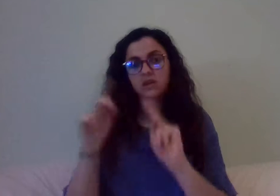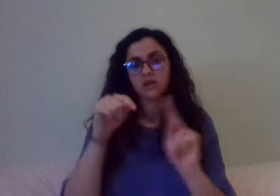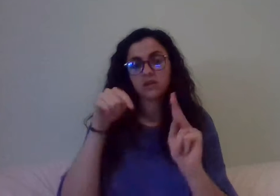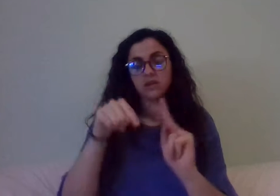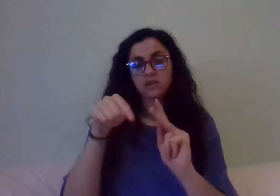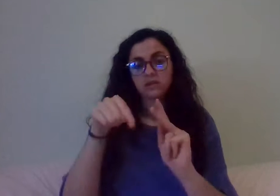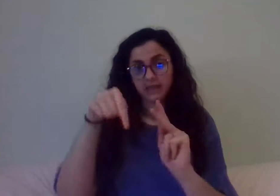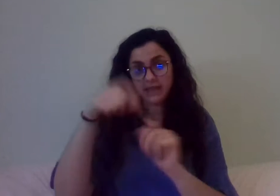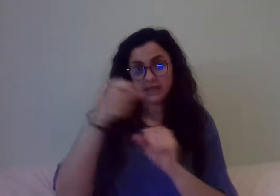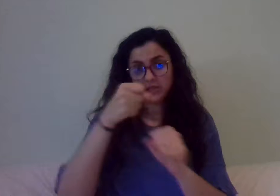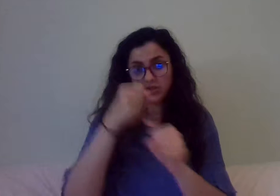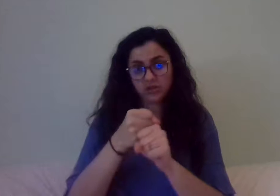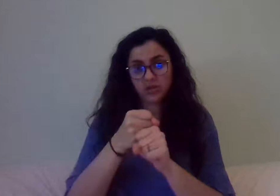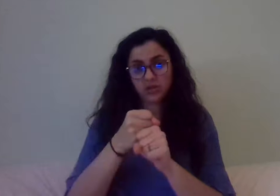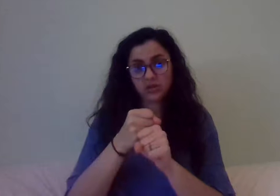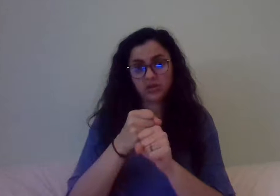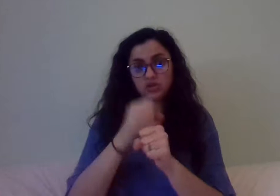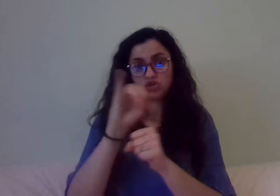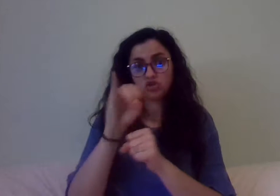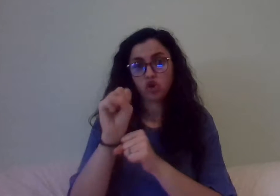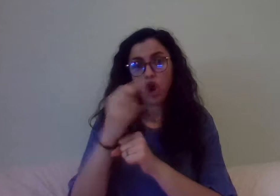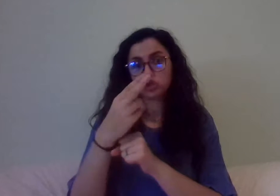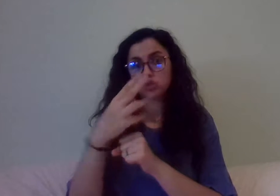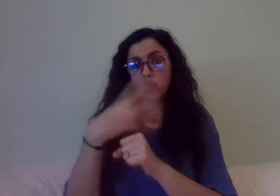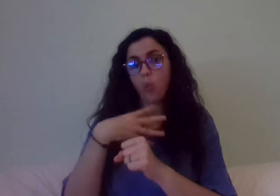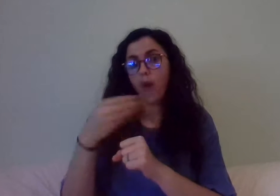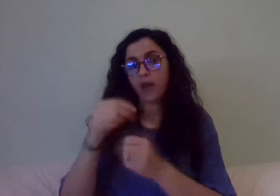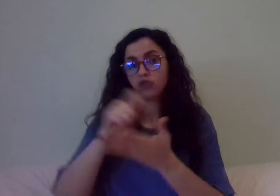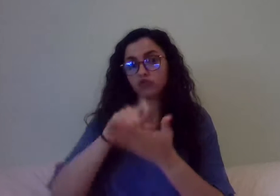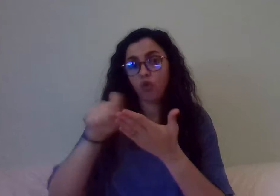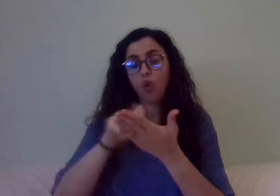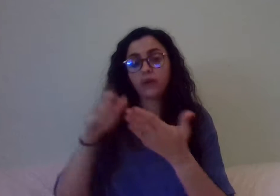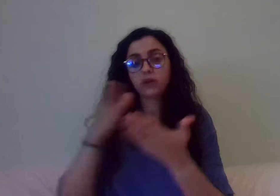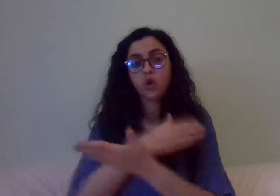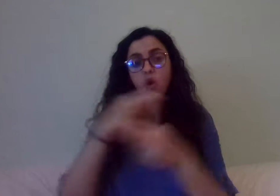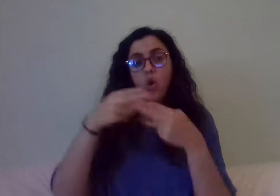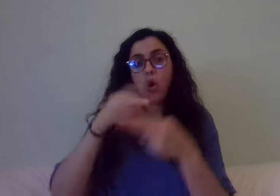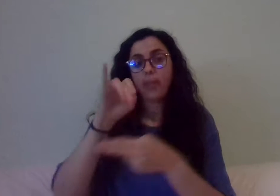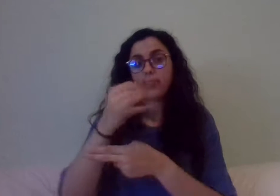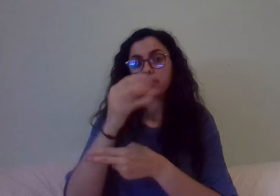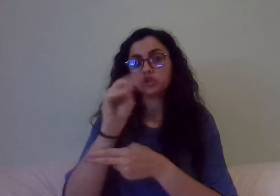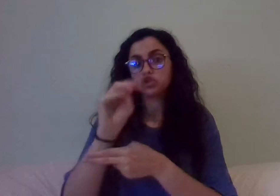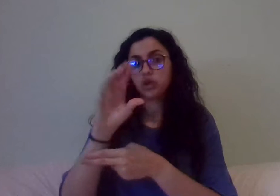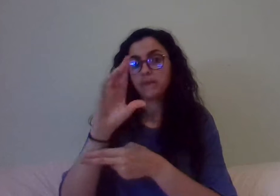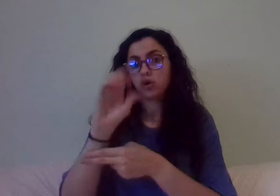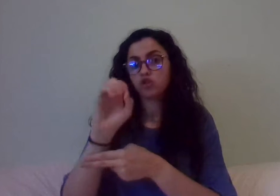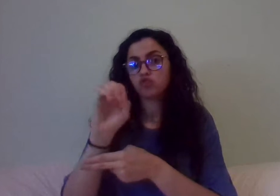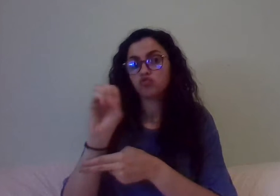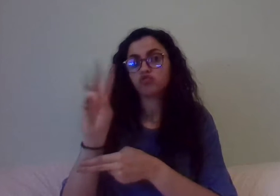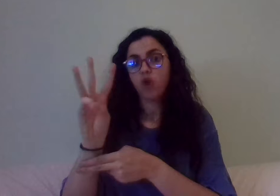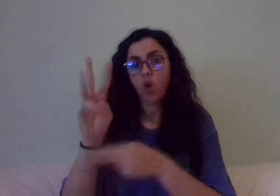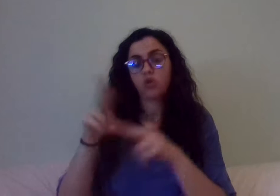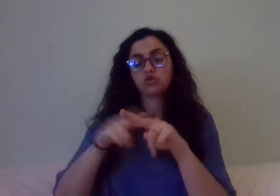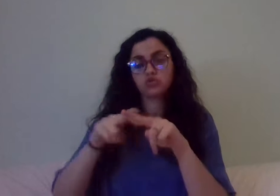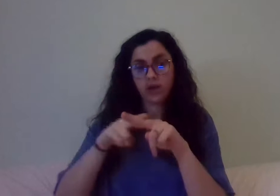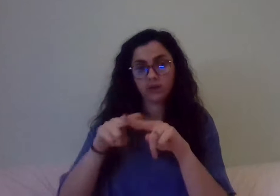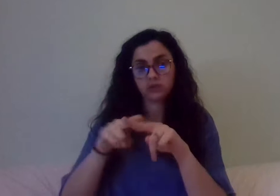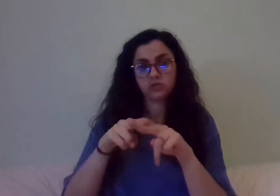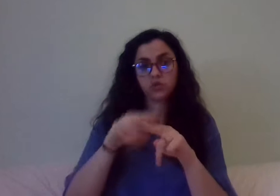singer Josh White called the Jim Crow Train. And so I'm going to play you a little passage of this song so you can